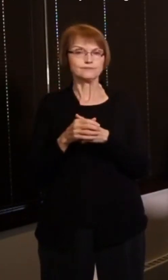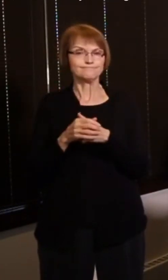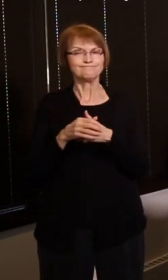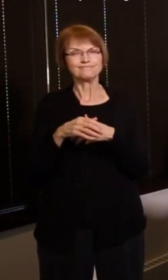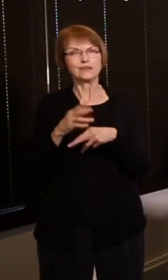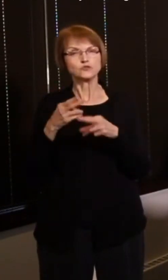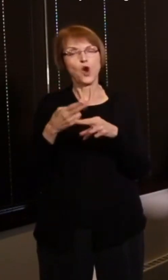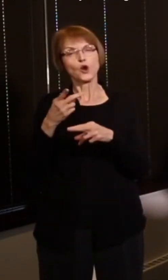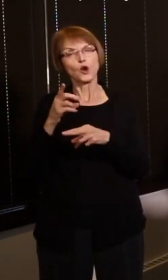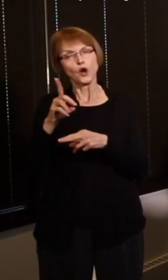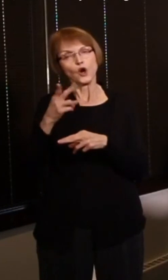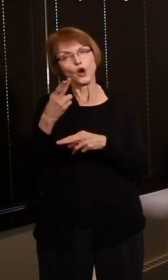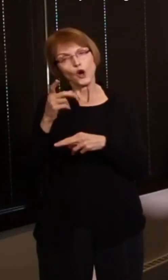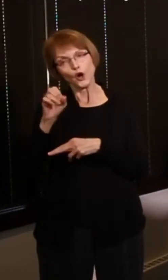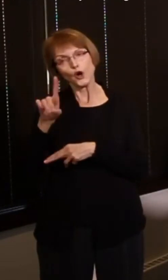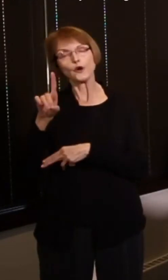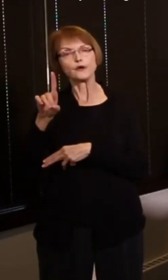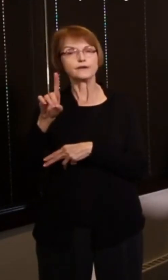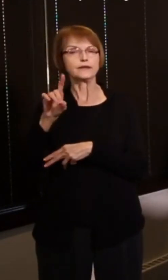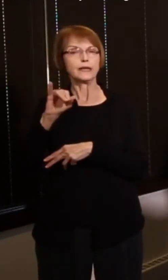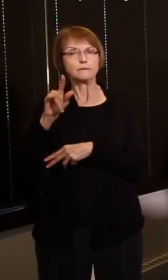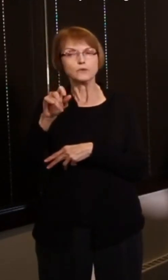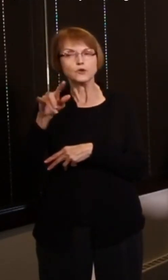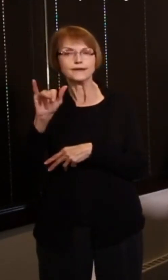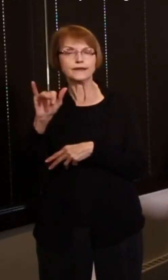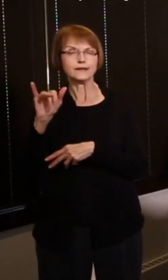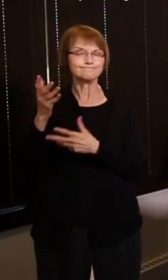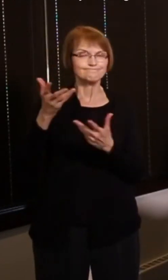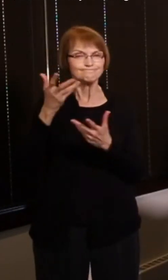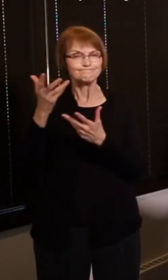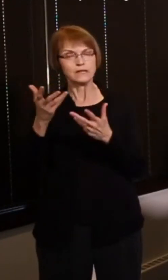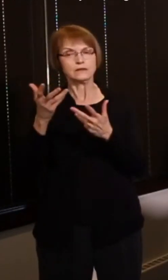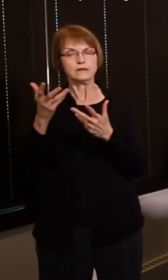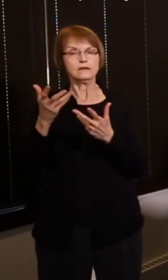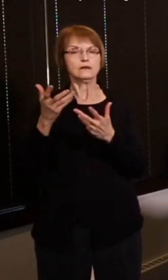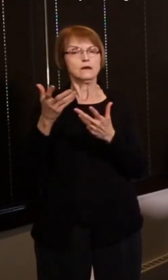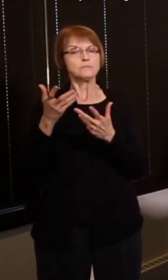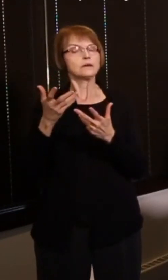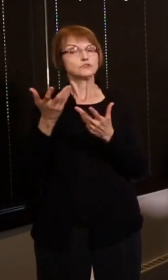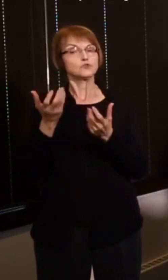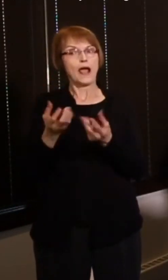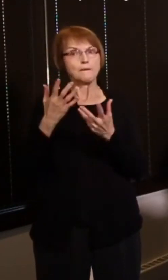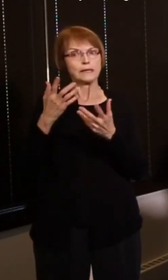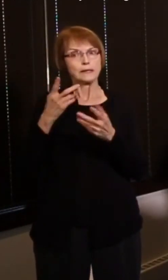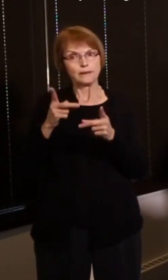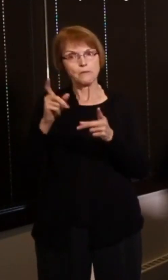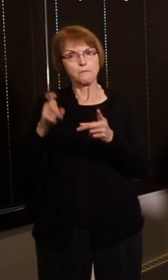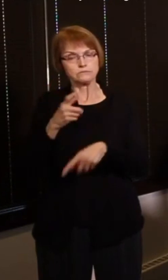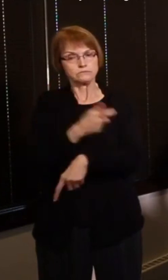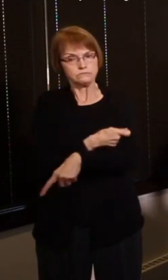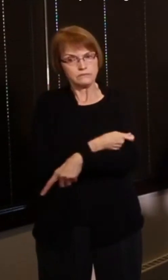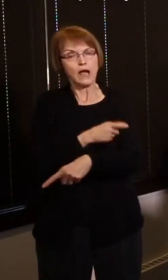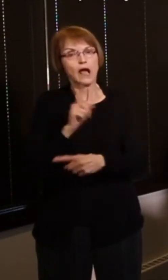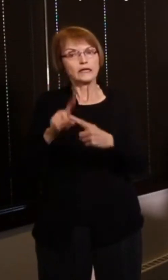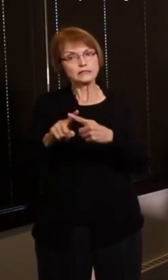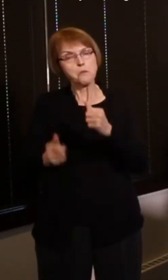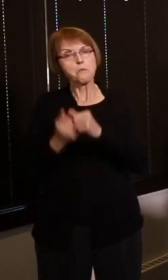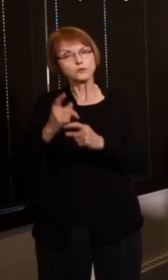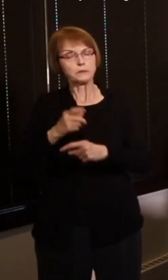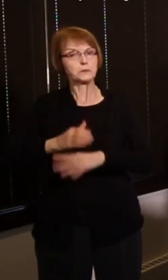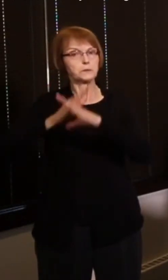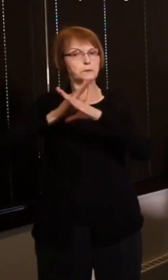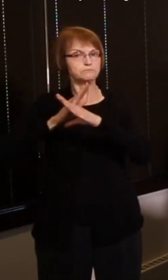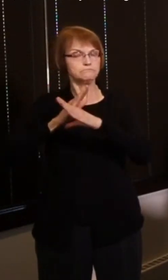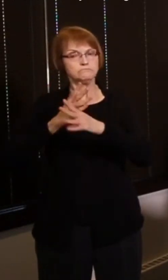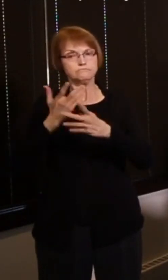to as herd immunity. Now, it's a little bit of a loose term, but at least we can put some numbers to that. And so this graph shows how soon we'll be